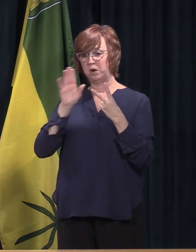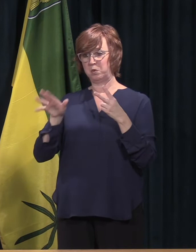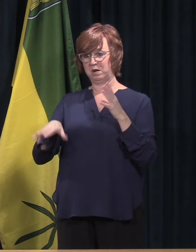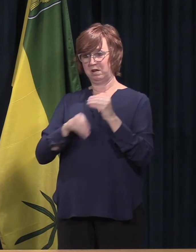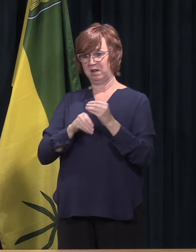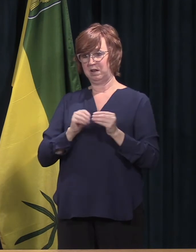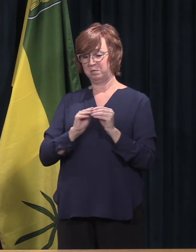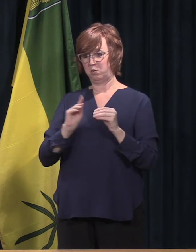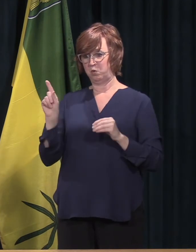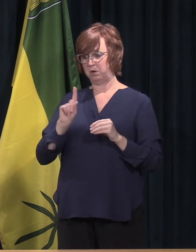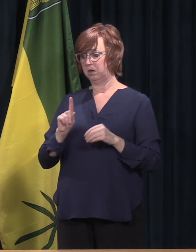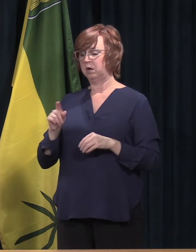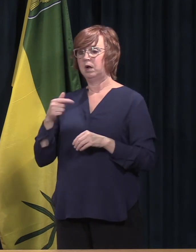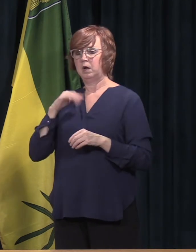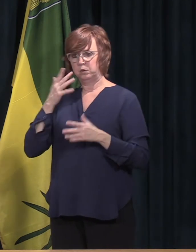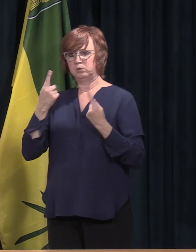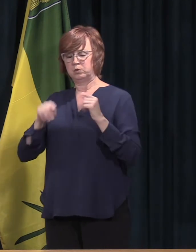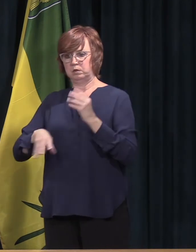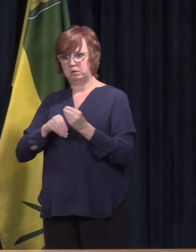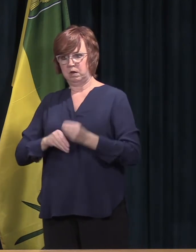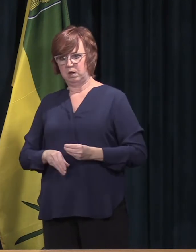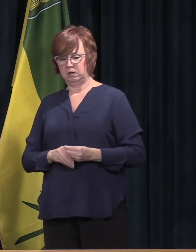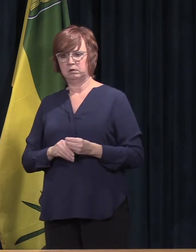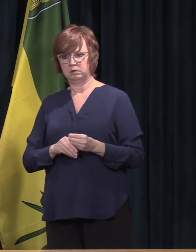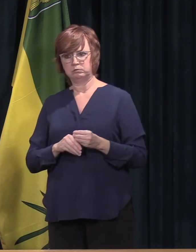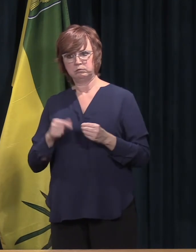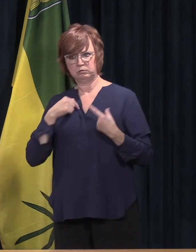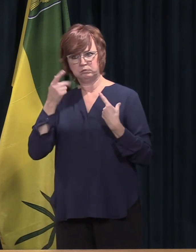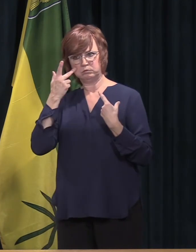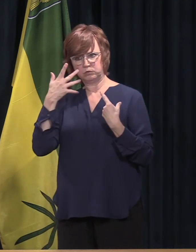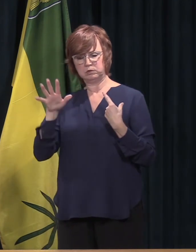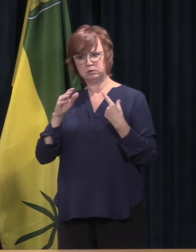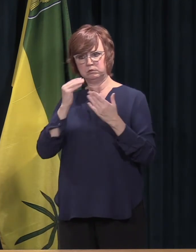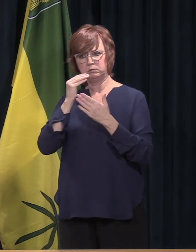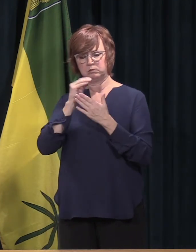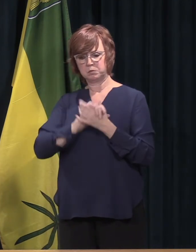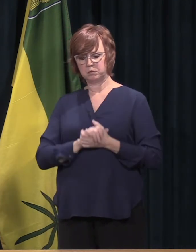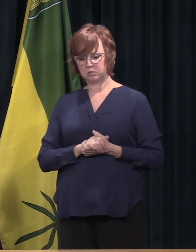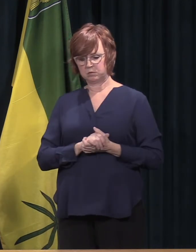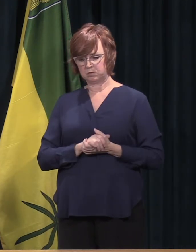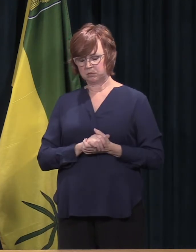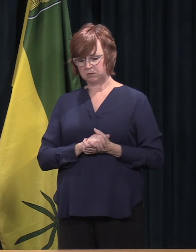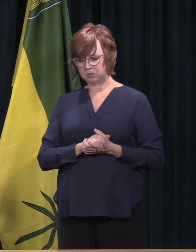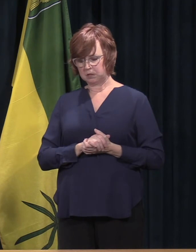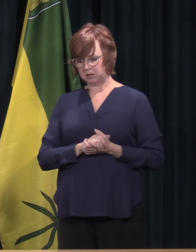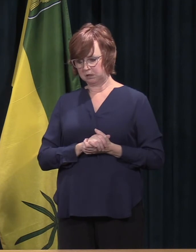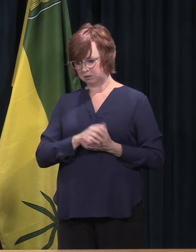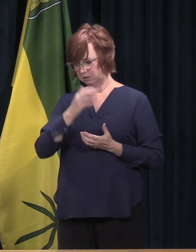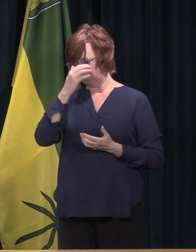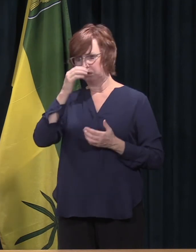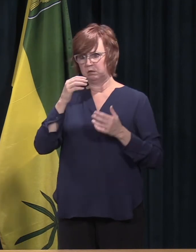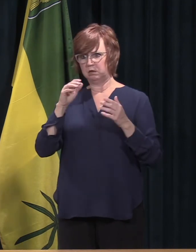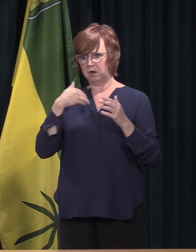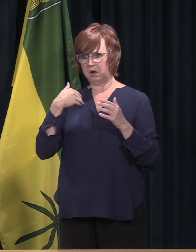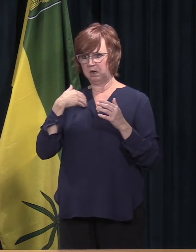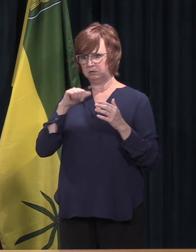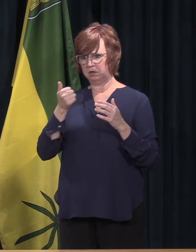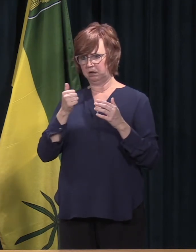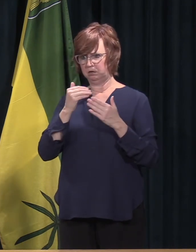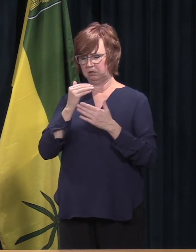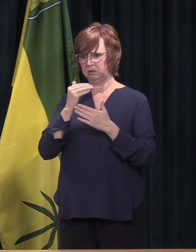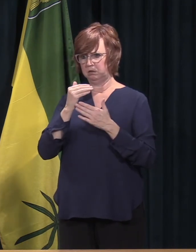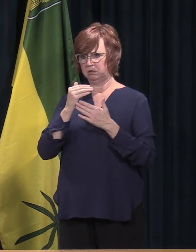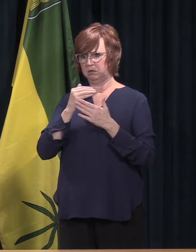you the list of communities, but I have seen that they are actually present throughout Saskatchewan, actually, quite